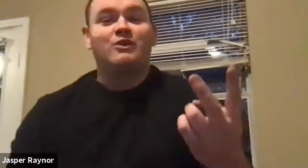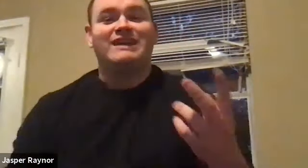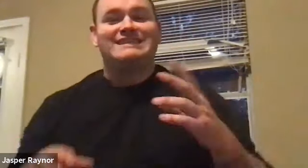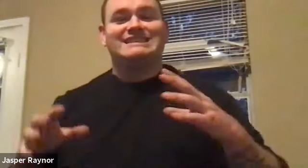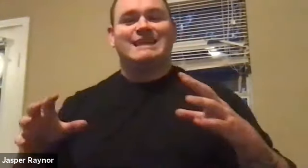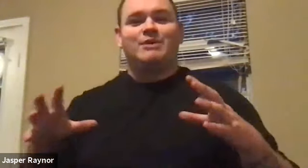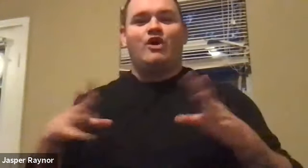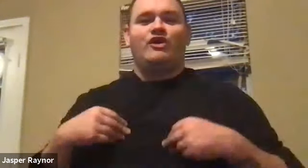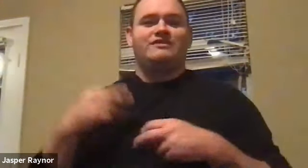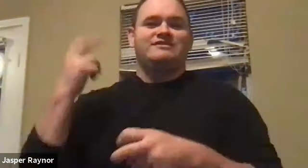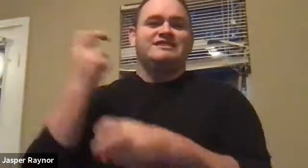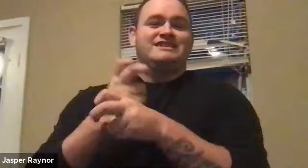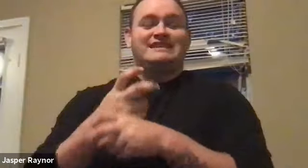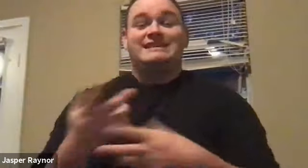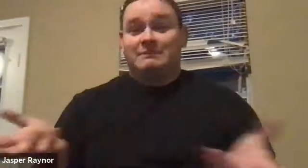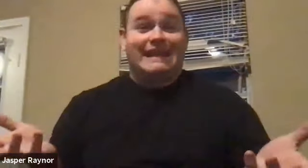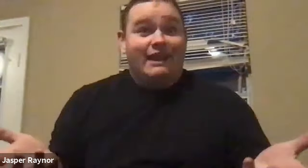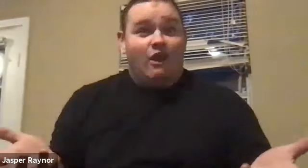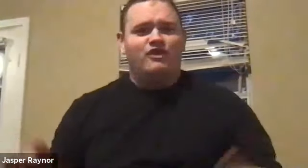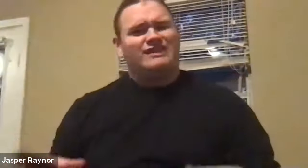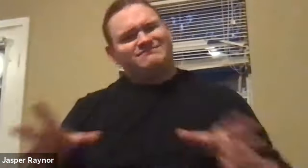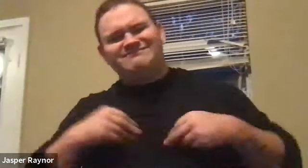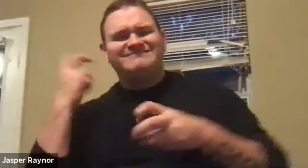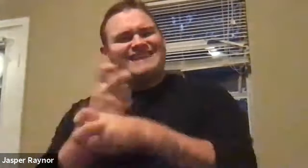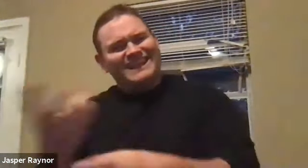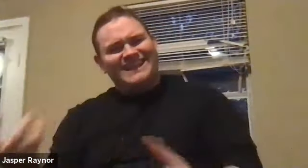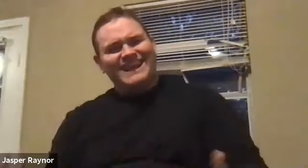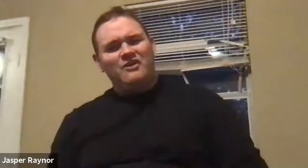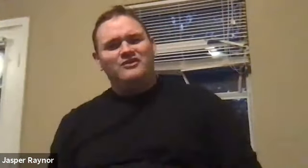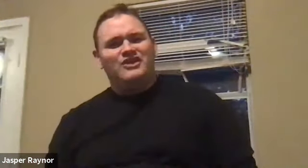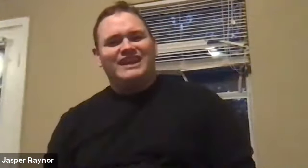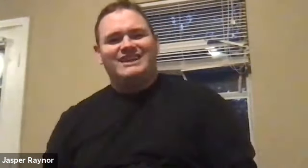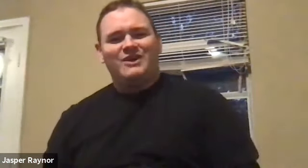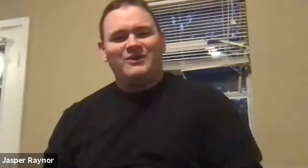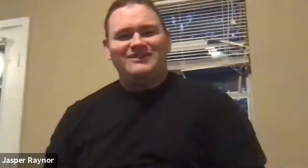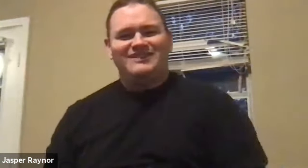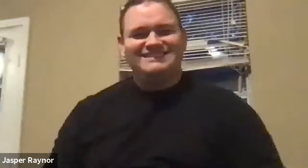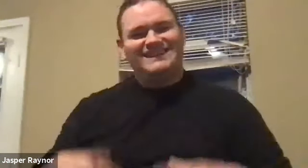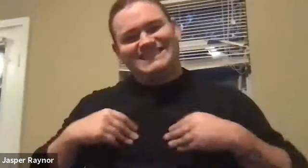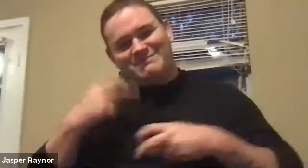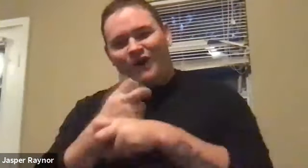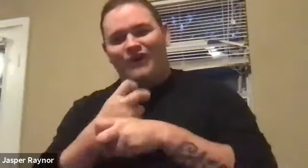one is accept hard. Get over it. Get over it, yo. Like, accept